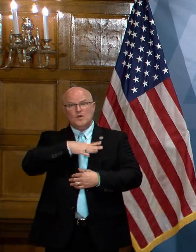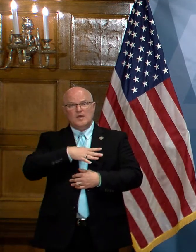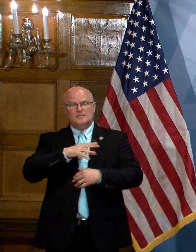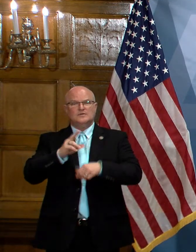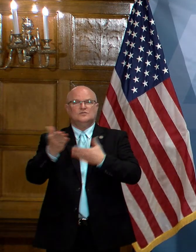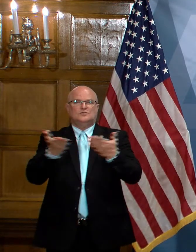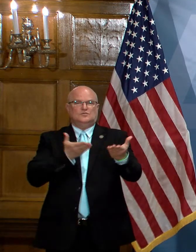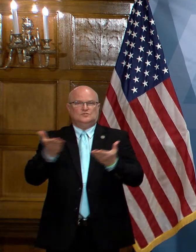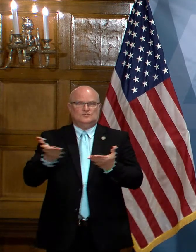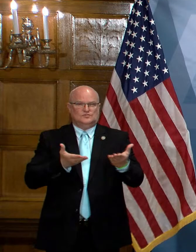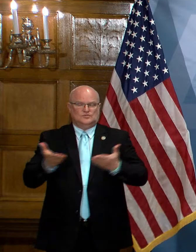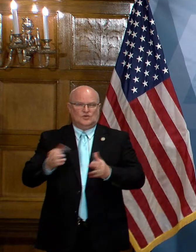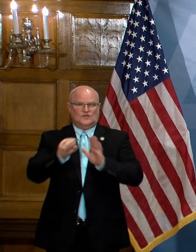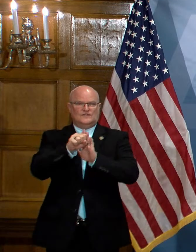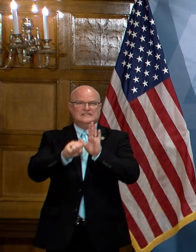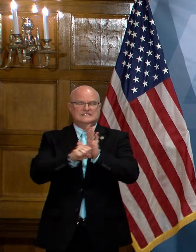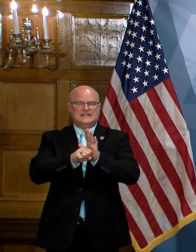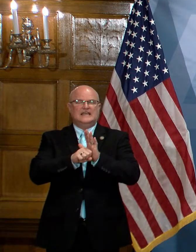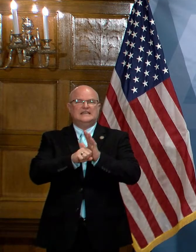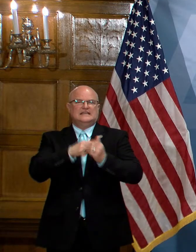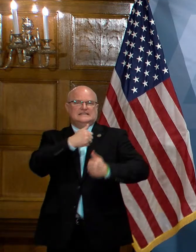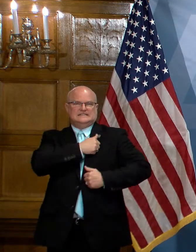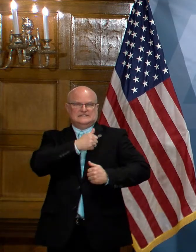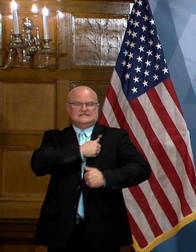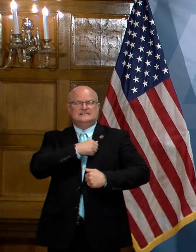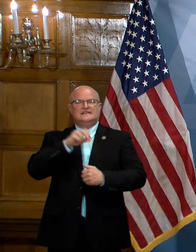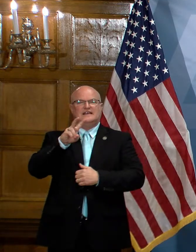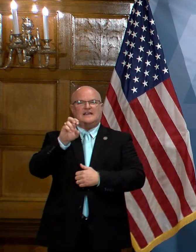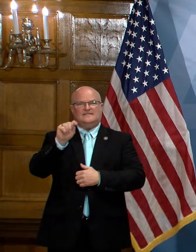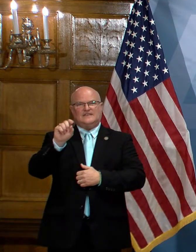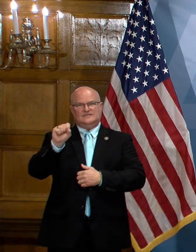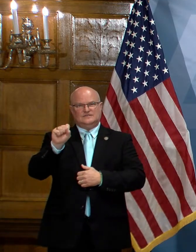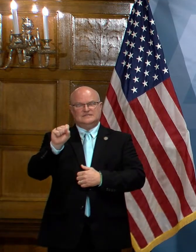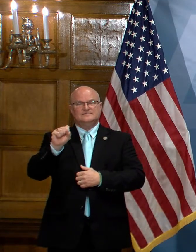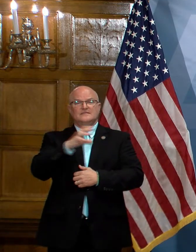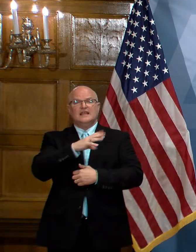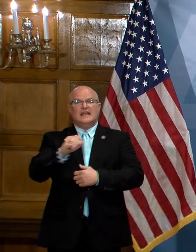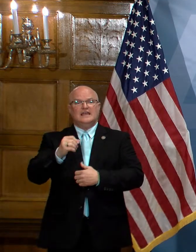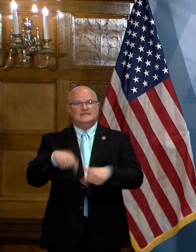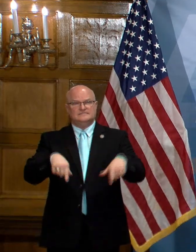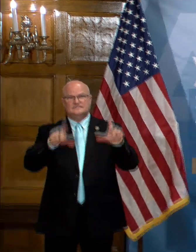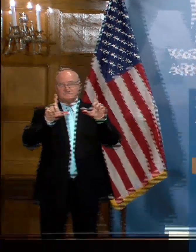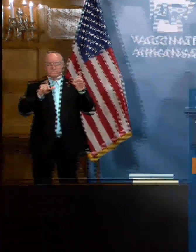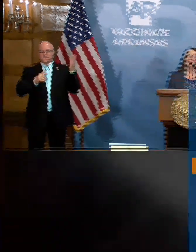and served this great state and this great country, our veterans. And on the